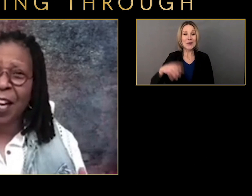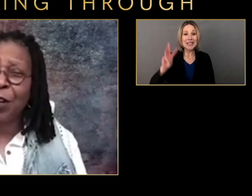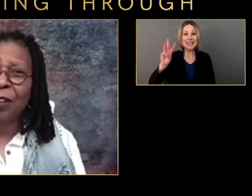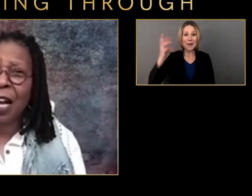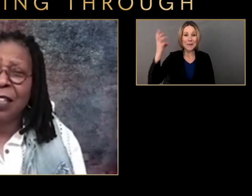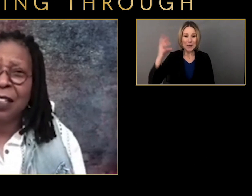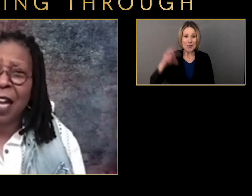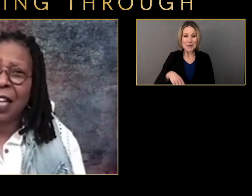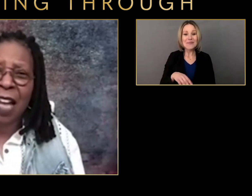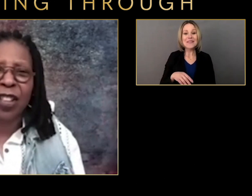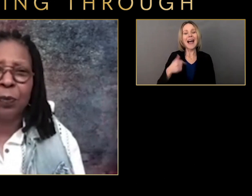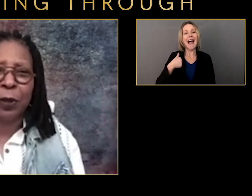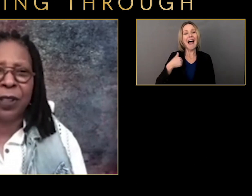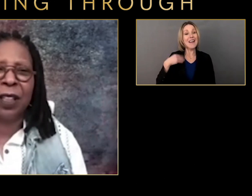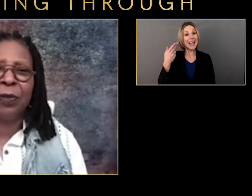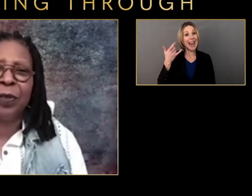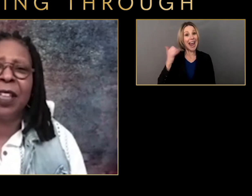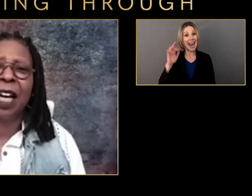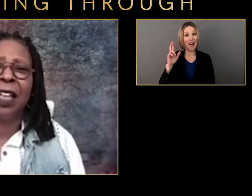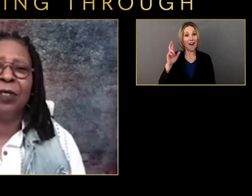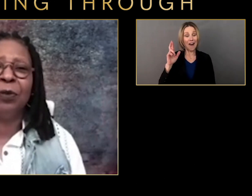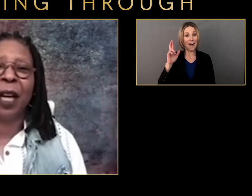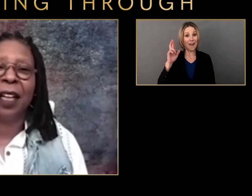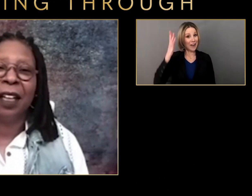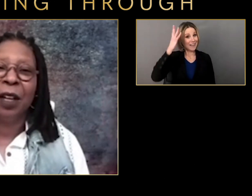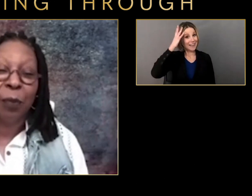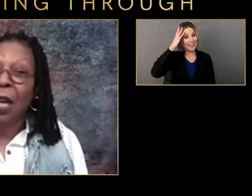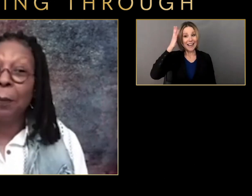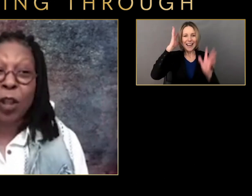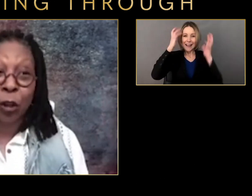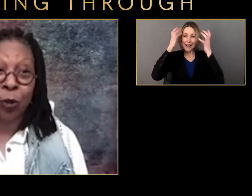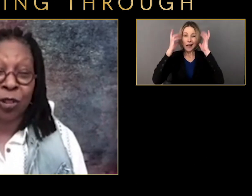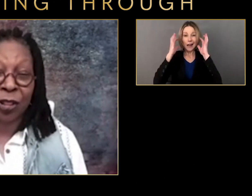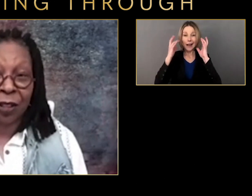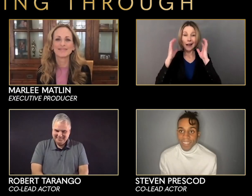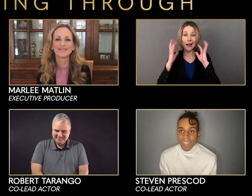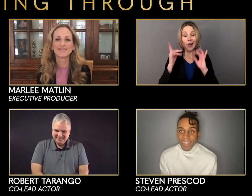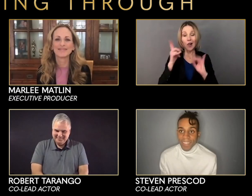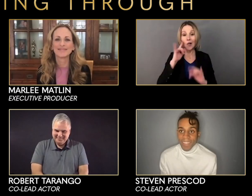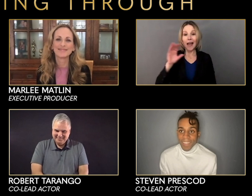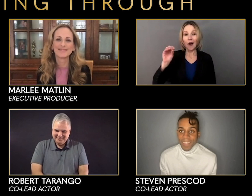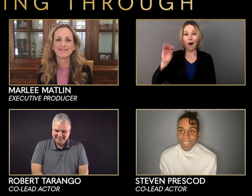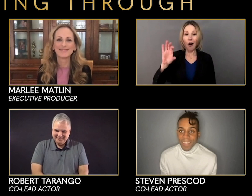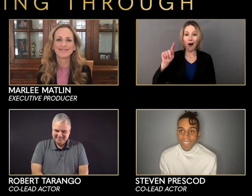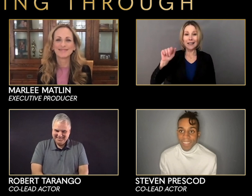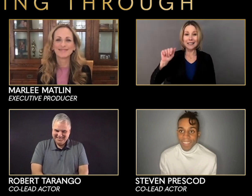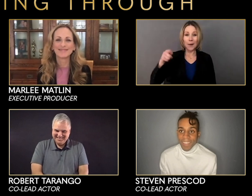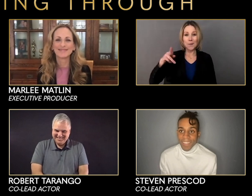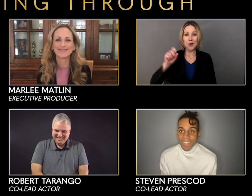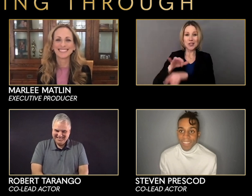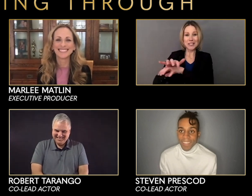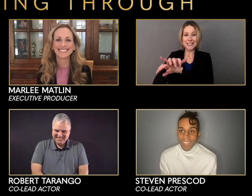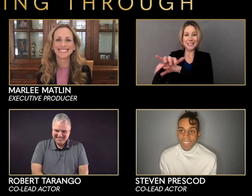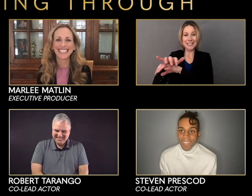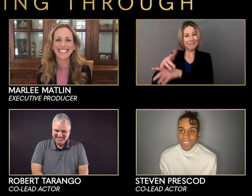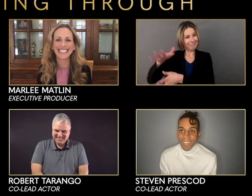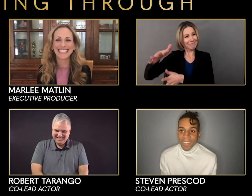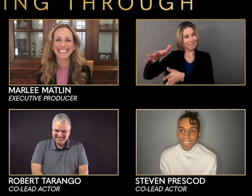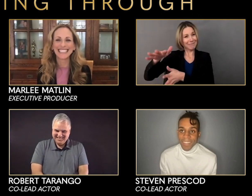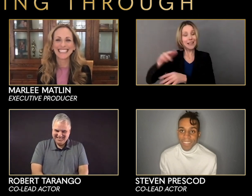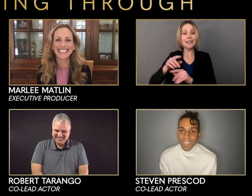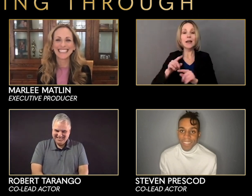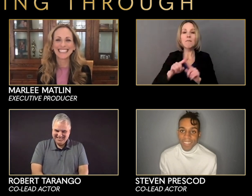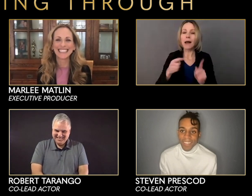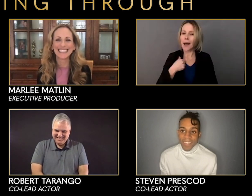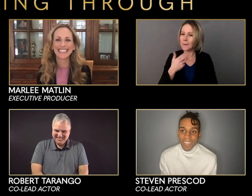a hair kind of like an octopus in a funny kind of way, but I'm cute. And I am here